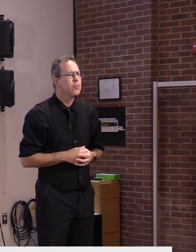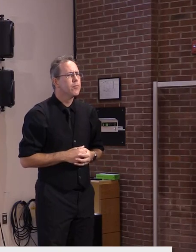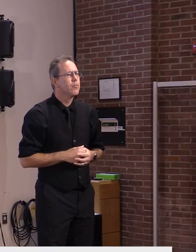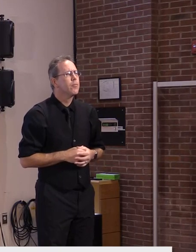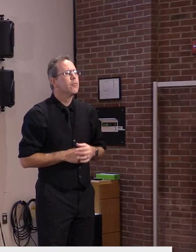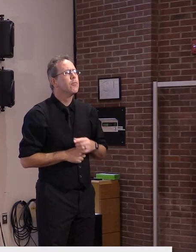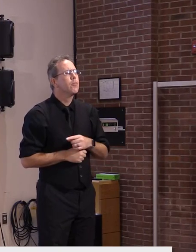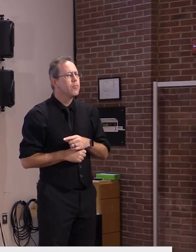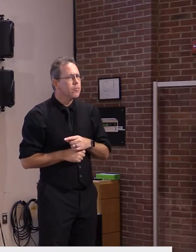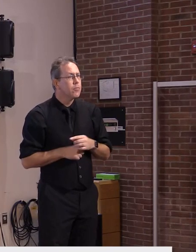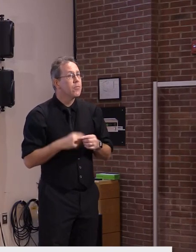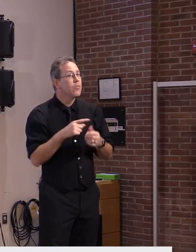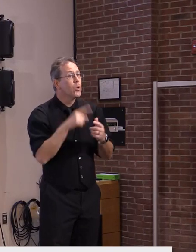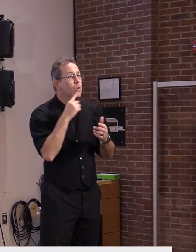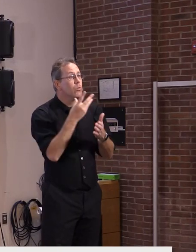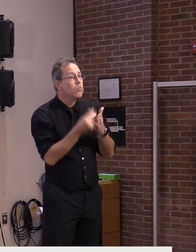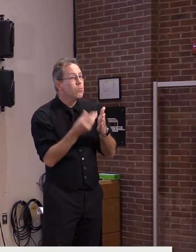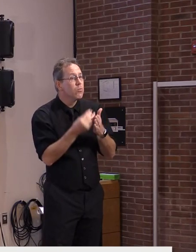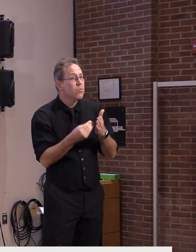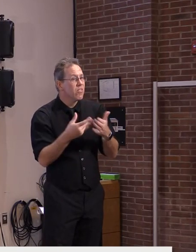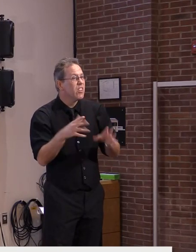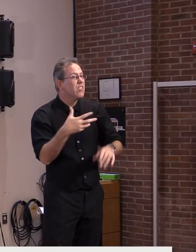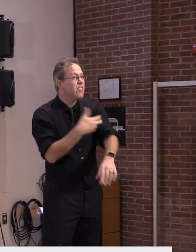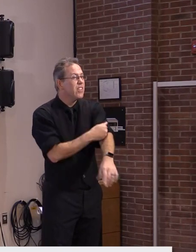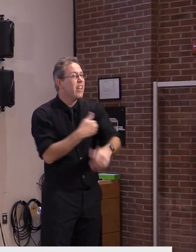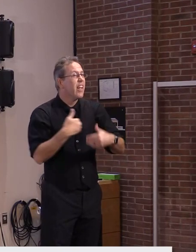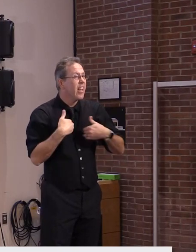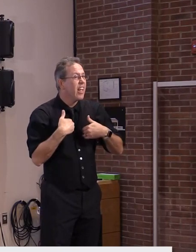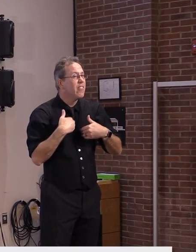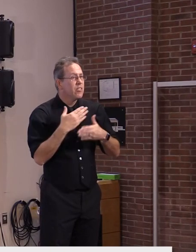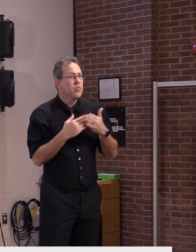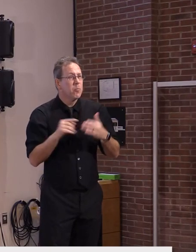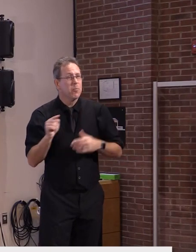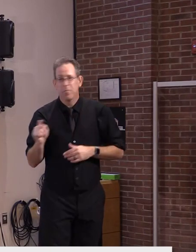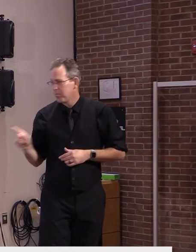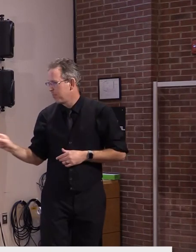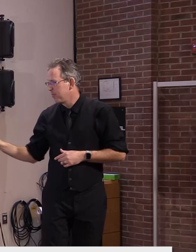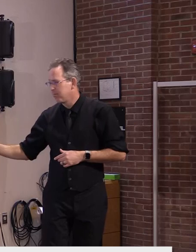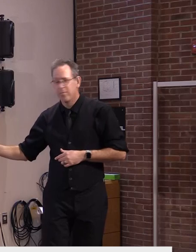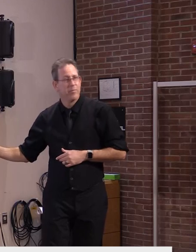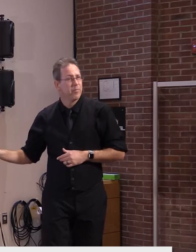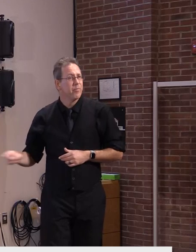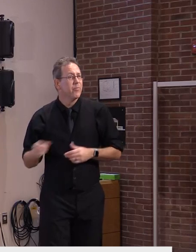there are clearly fully vaccinated people in the group of 14. No question.